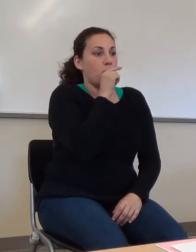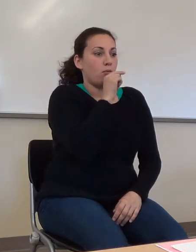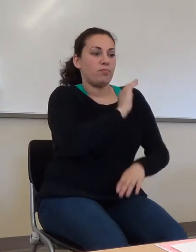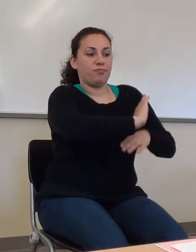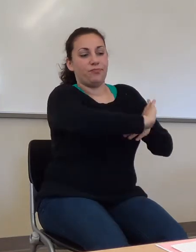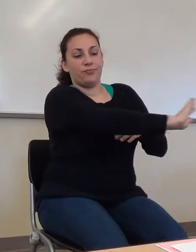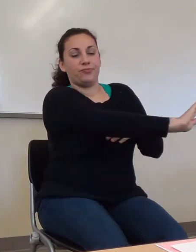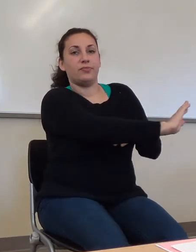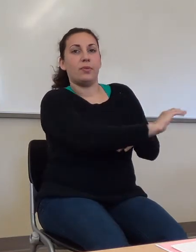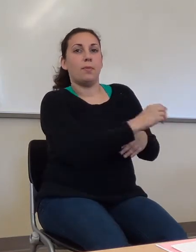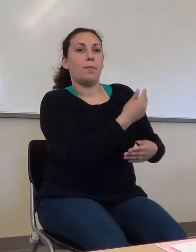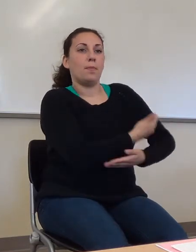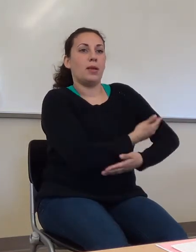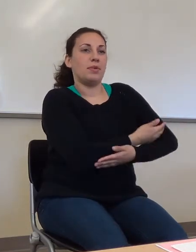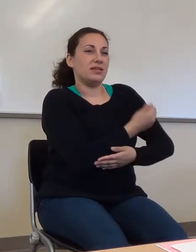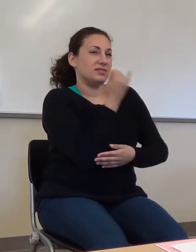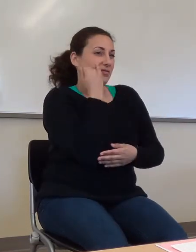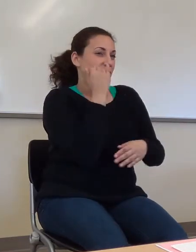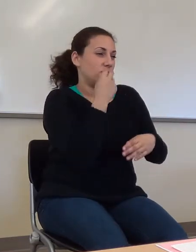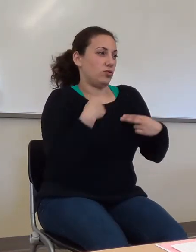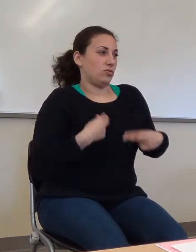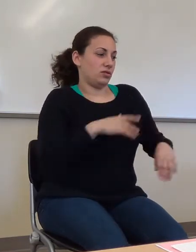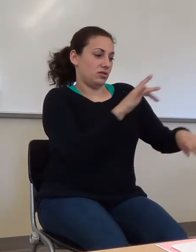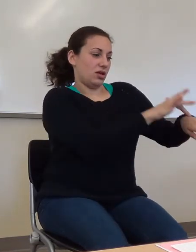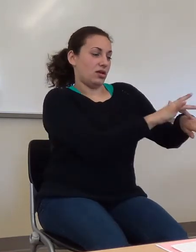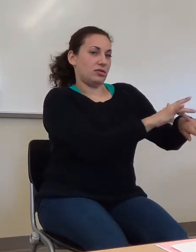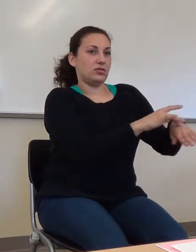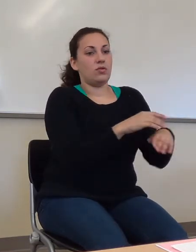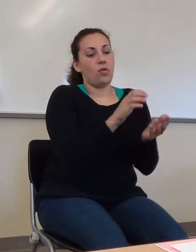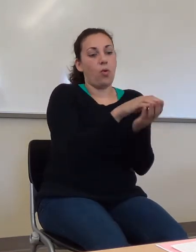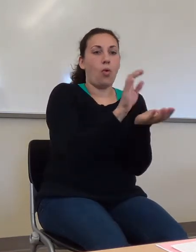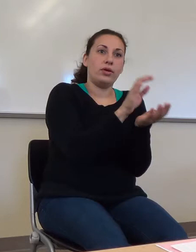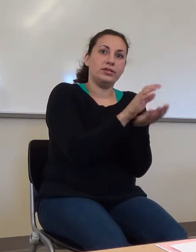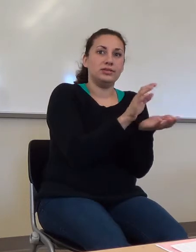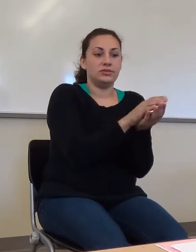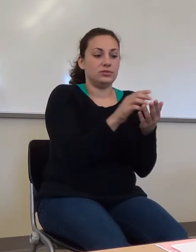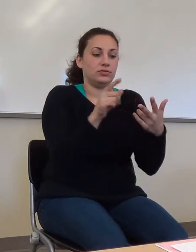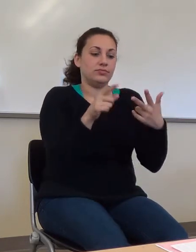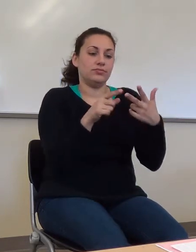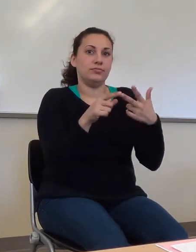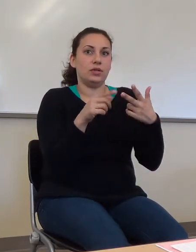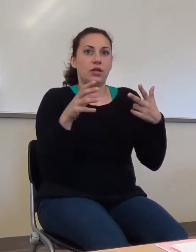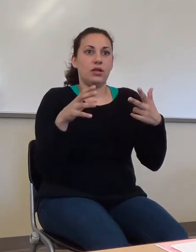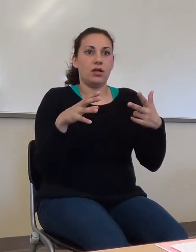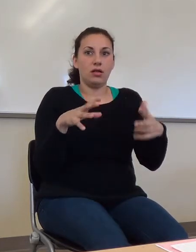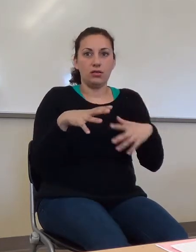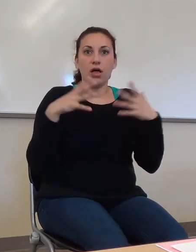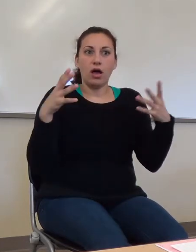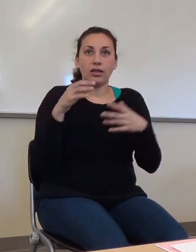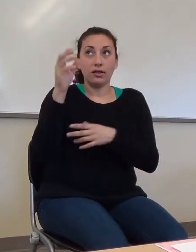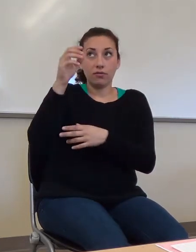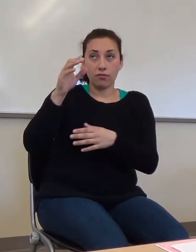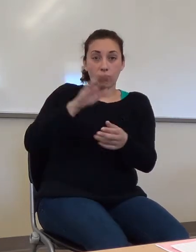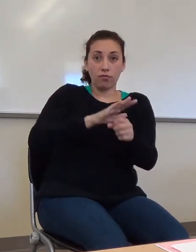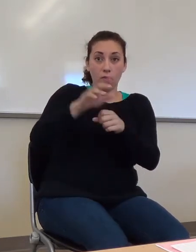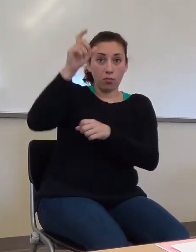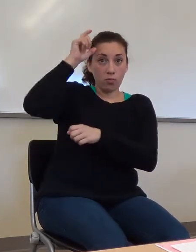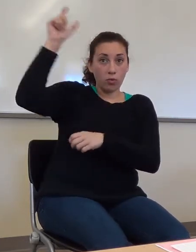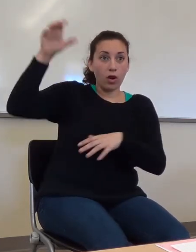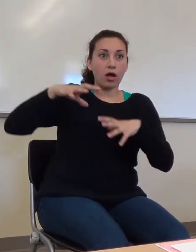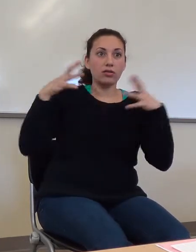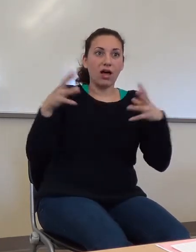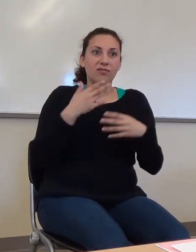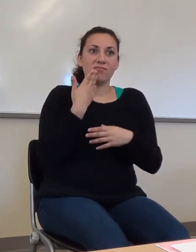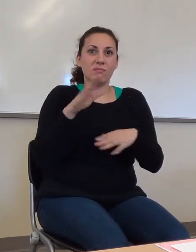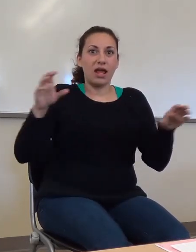touched by humans' hands. You should not eat oysters on any month with the letter R. There's a lot of criminal activity when there's a full moon. Eating poison